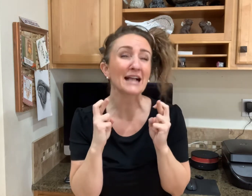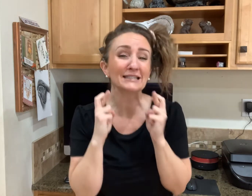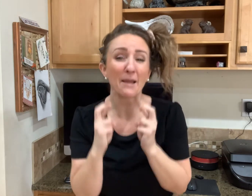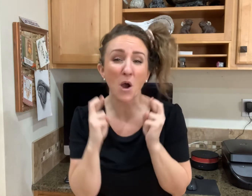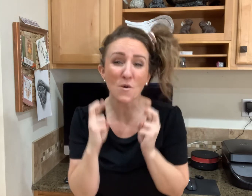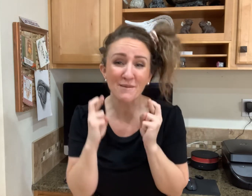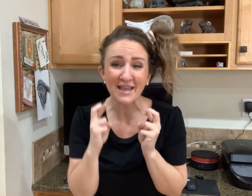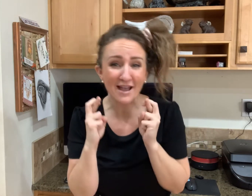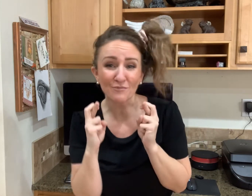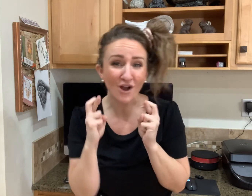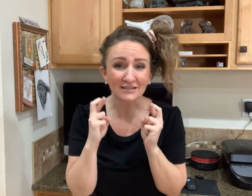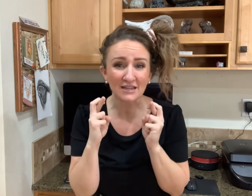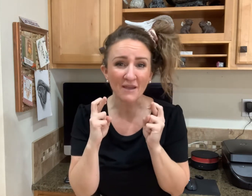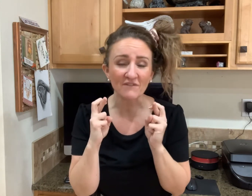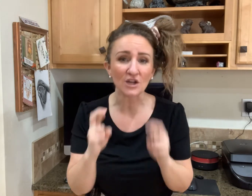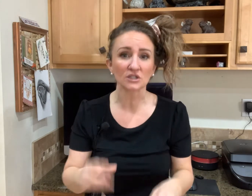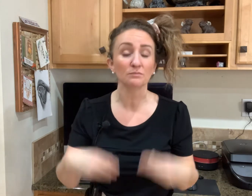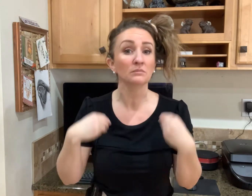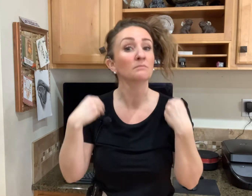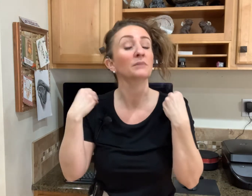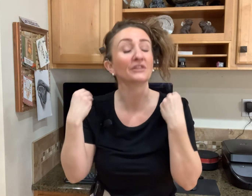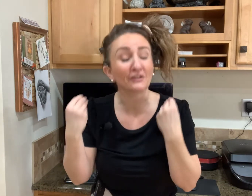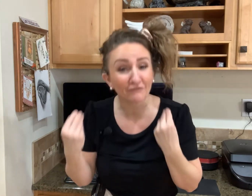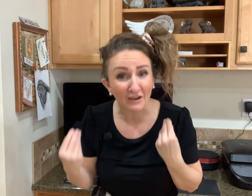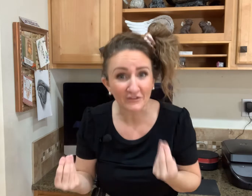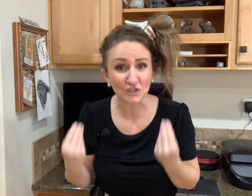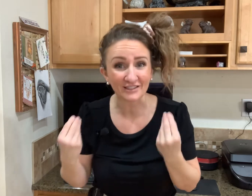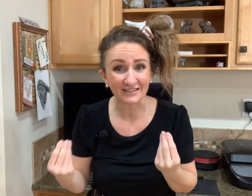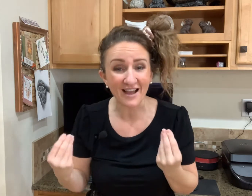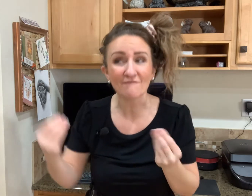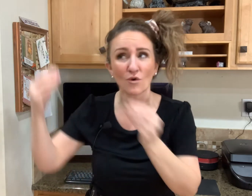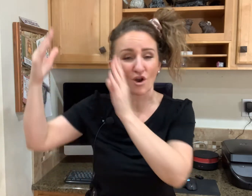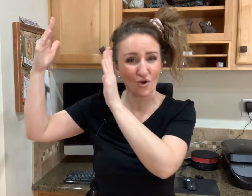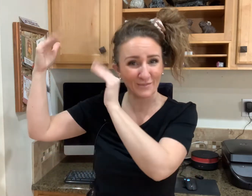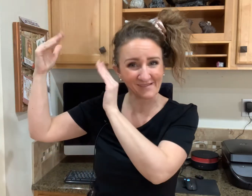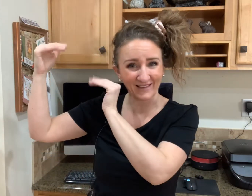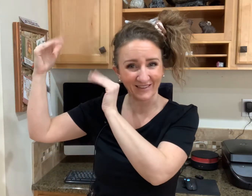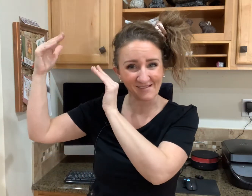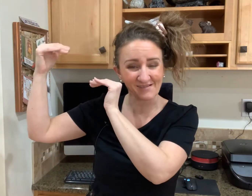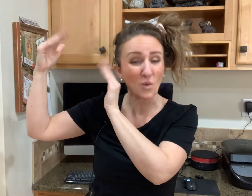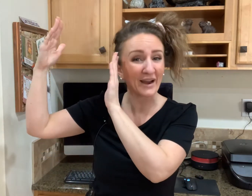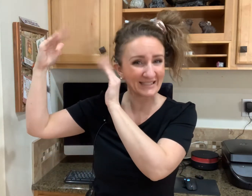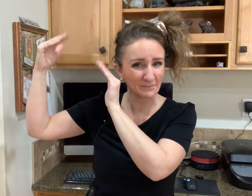I'm hoping, I'm crossing my fingers. But the official sign for hope is like this, or expect.